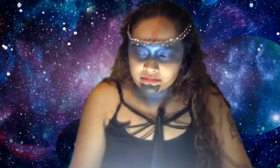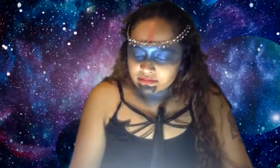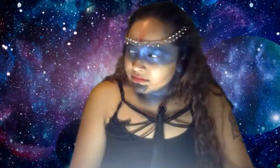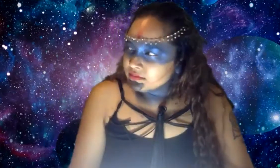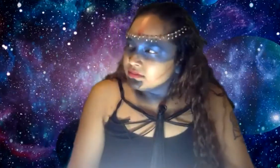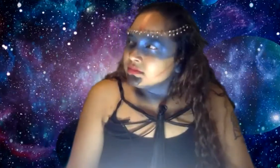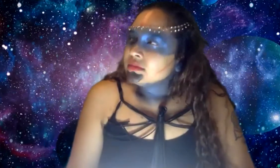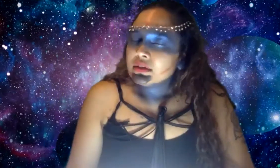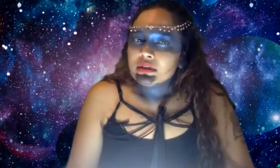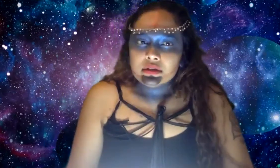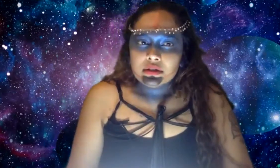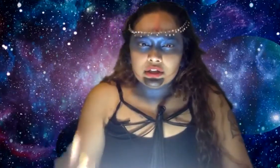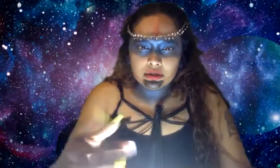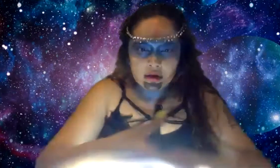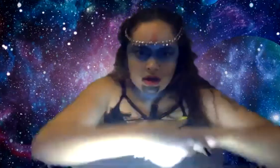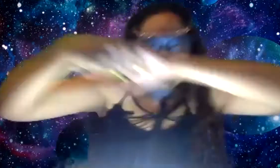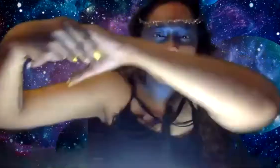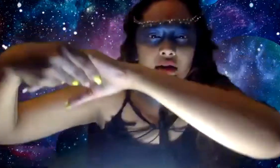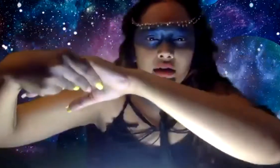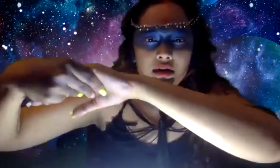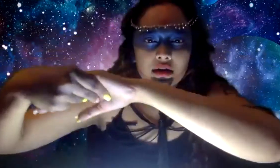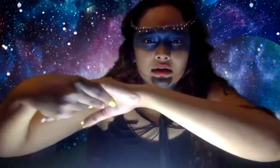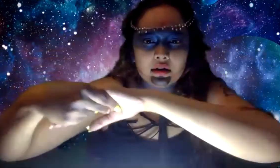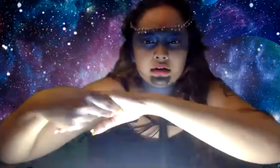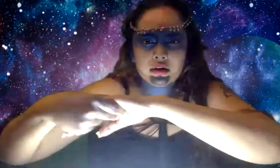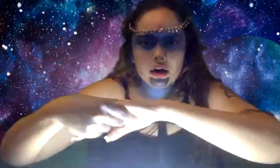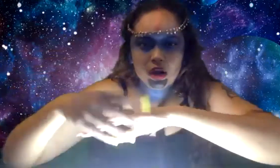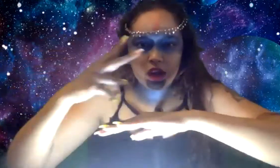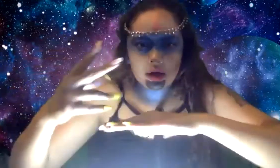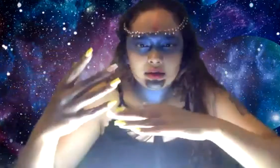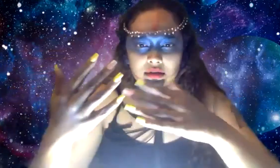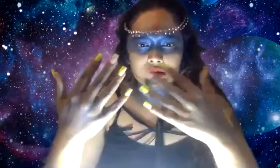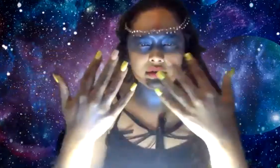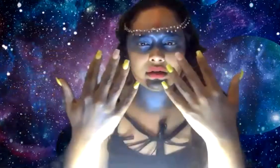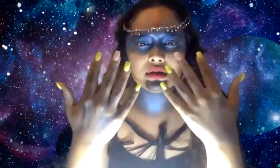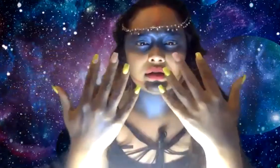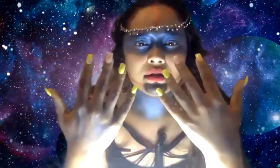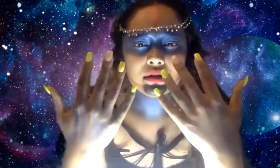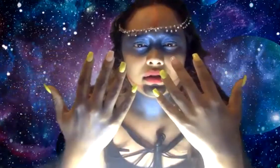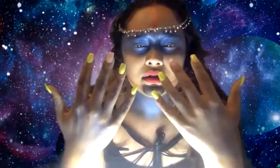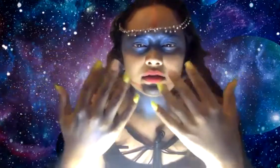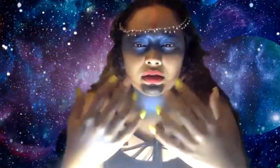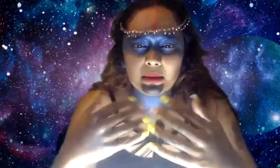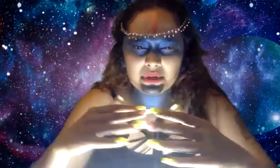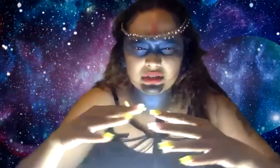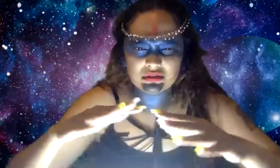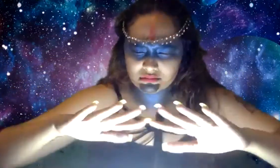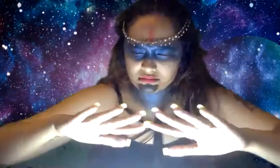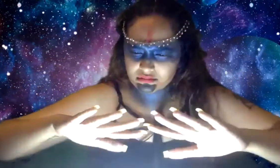And this figure told me, go into the light and you'll be accepted. And the next thing I knew, something pulled at my hand.